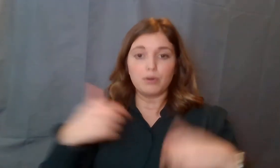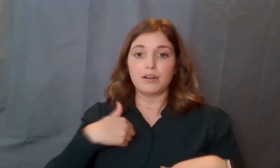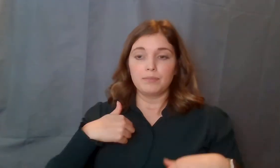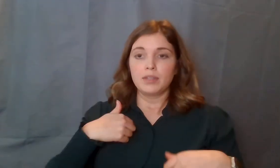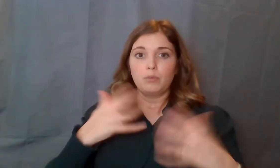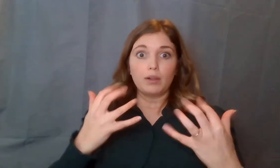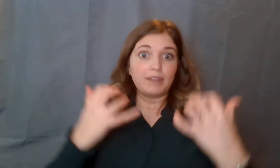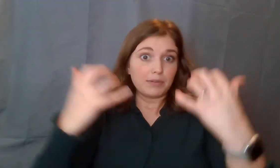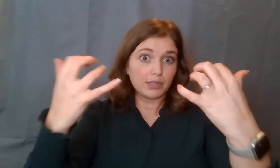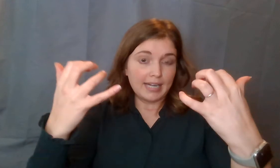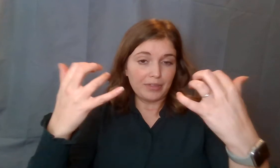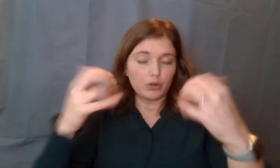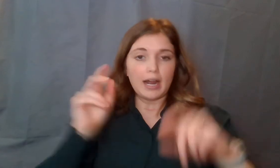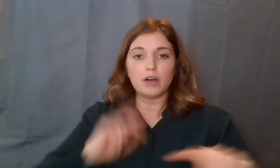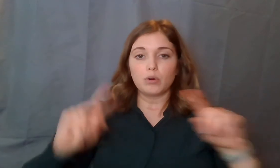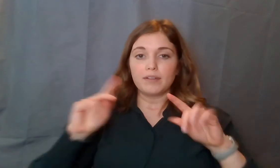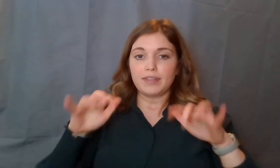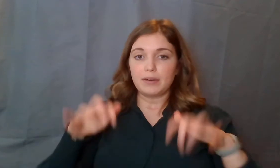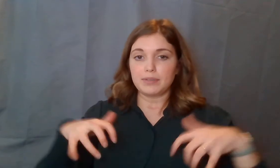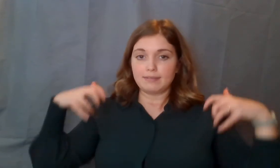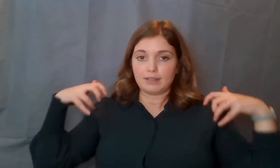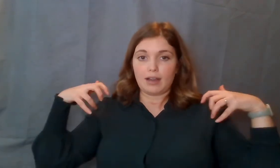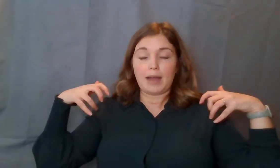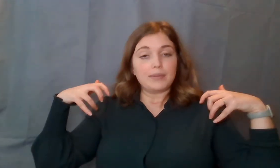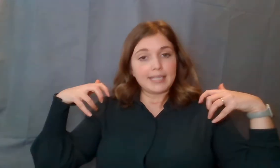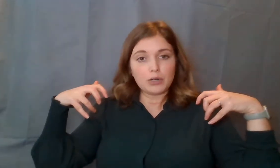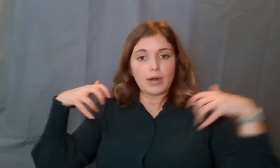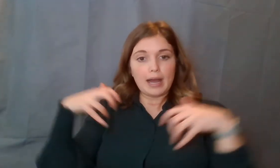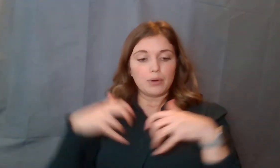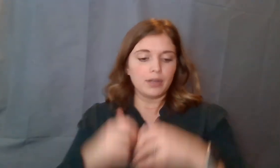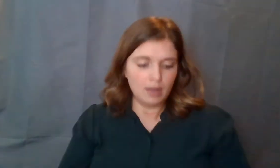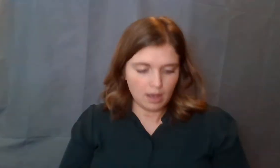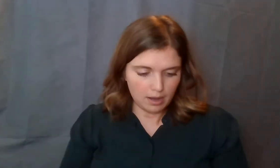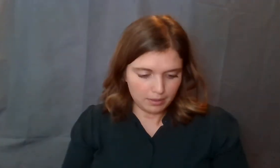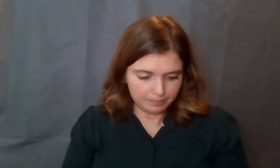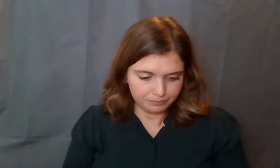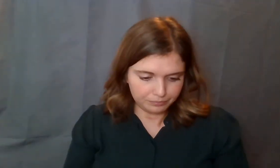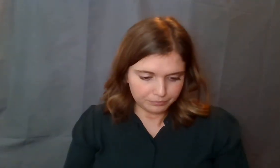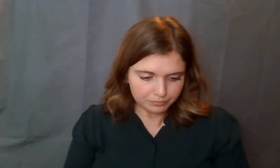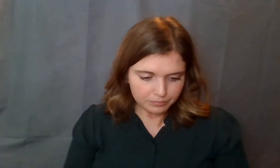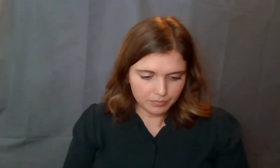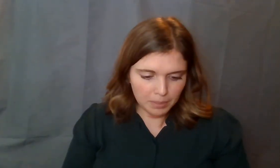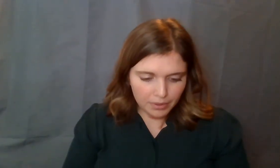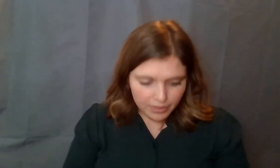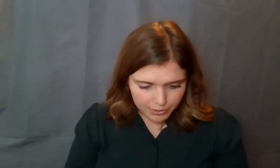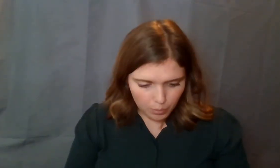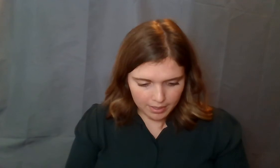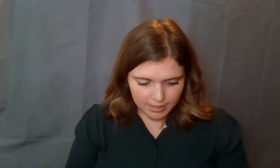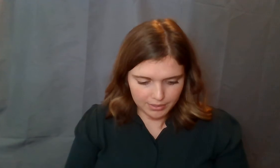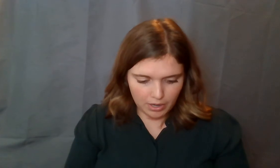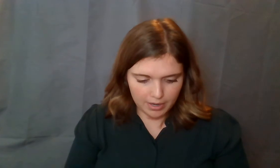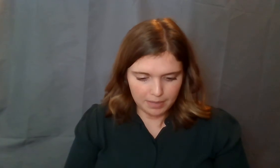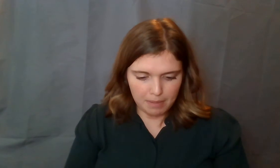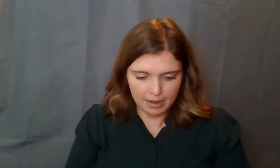or, well, if I was looking at the crowd, or if I was in a crowd. But this one is talking